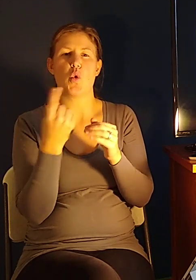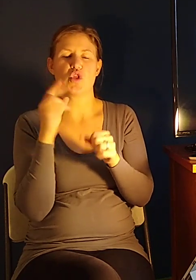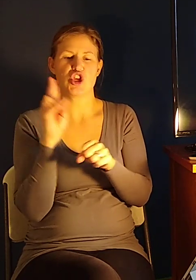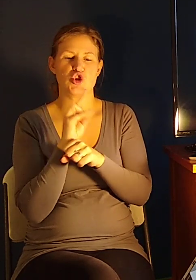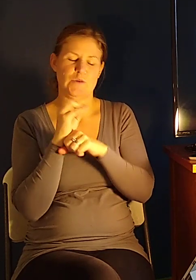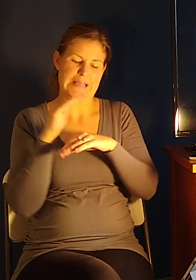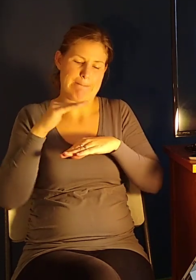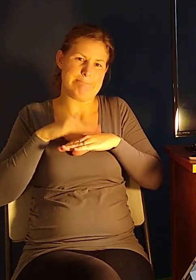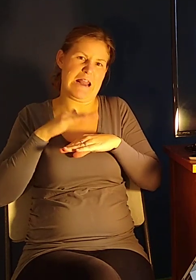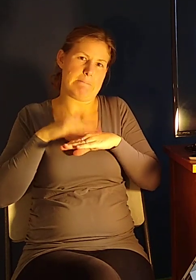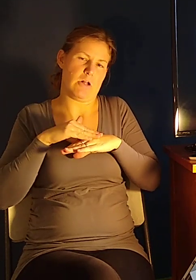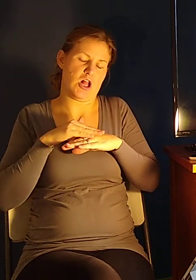minimal elements to achieve